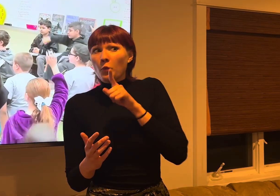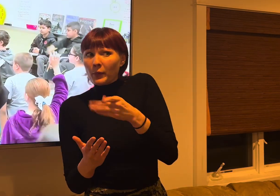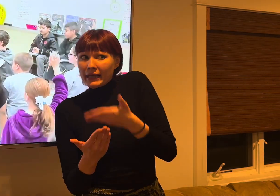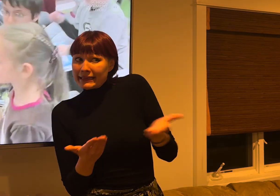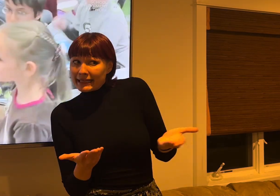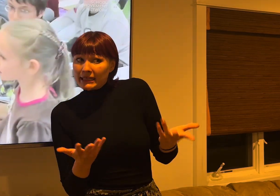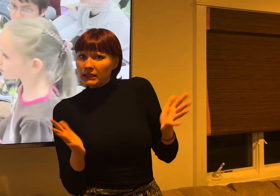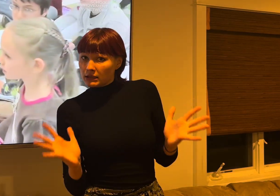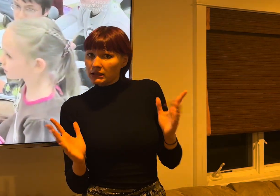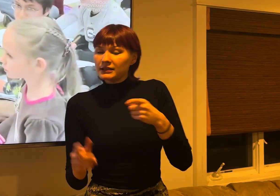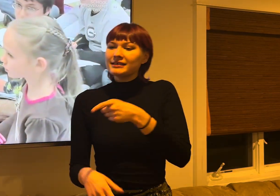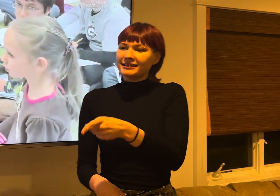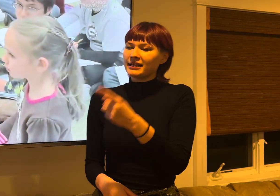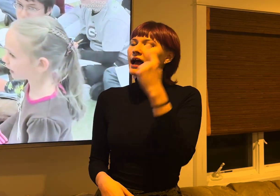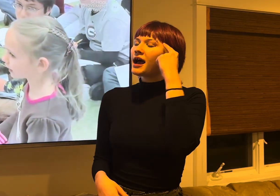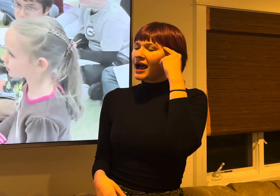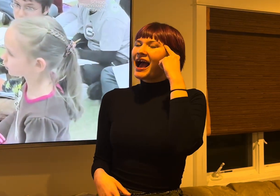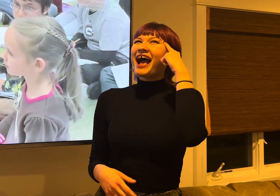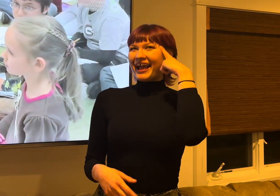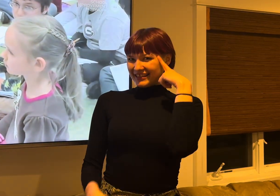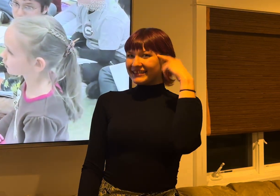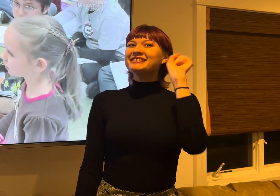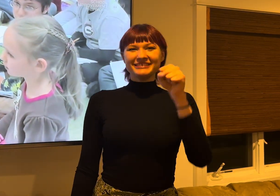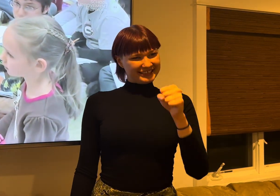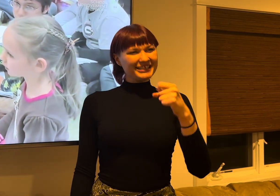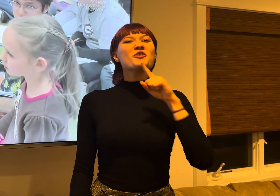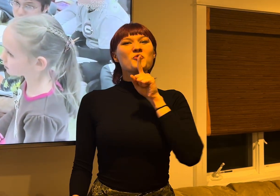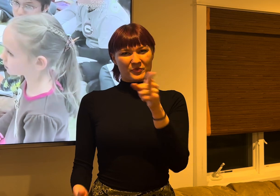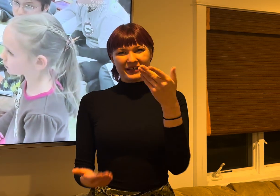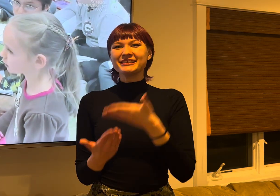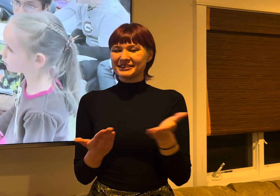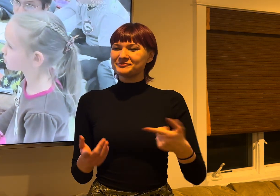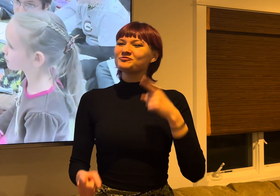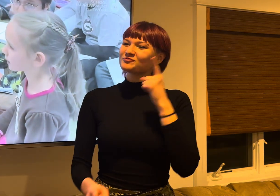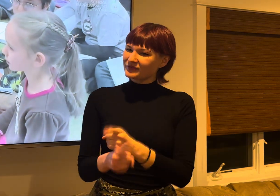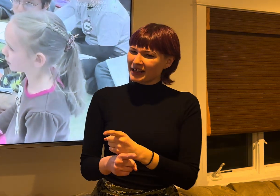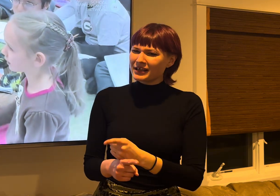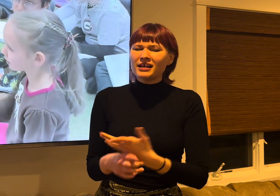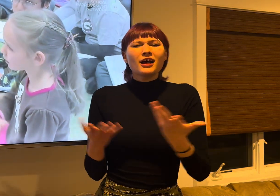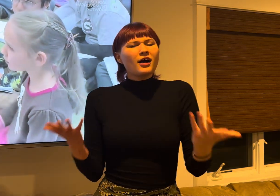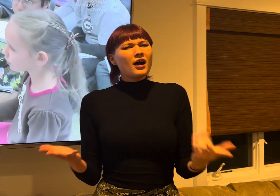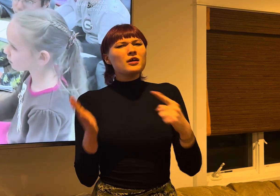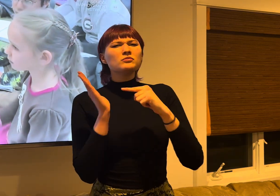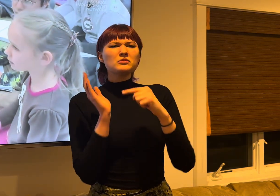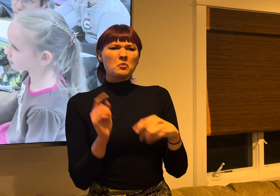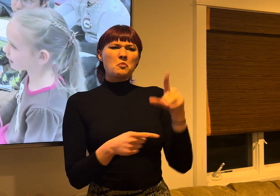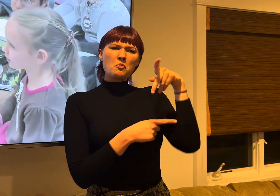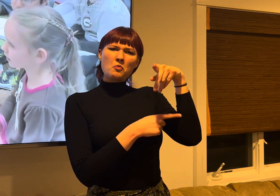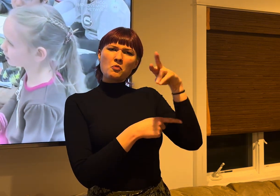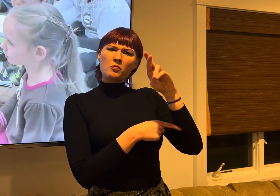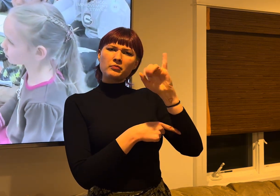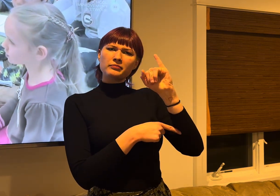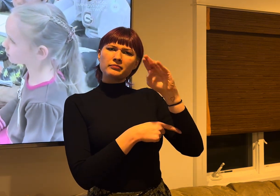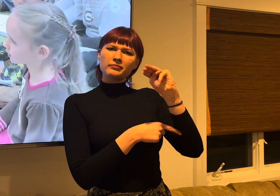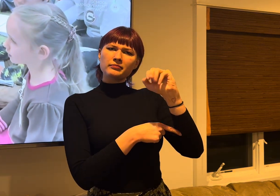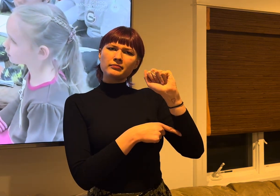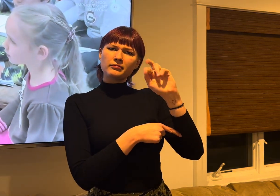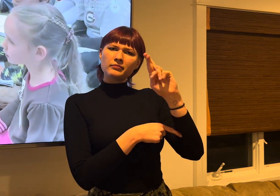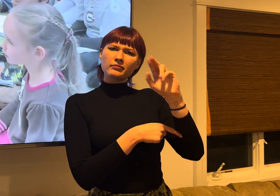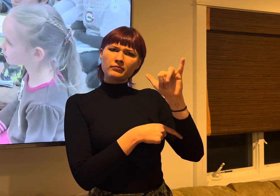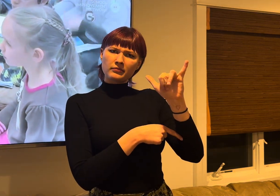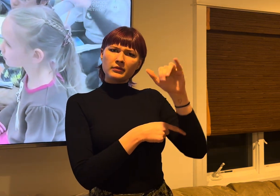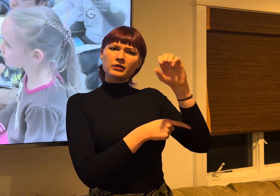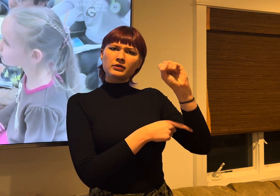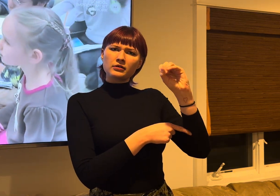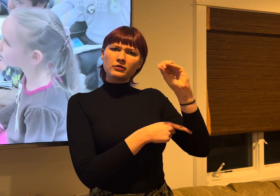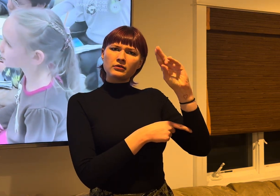Some primary sources might be if you go back and you look at some, like maybe a newspaper back then. Okay, so from that